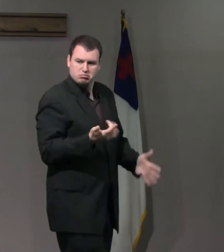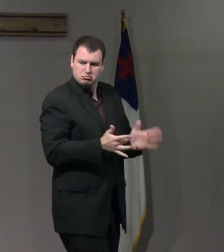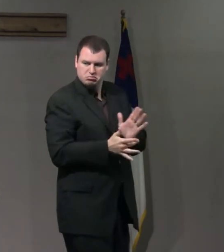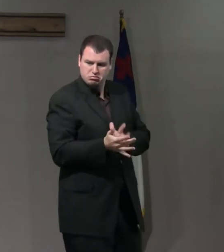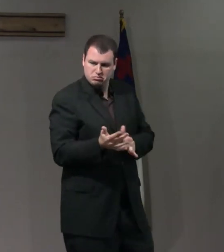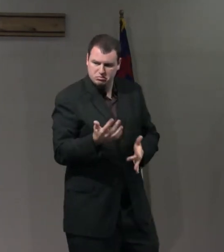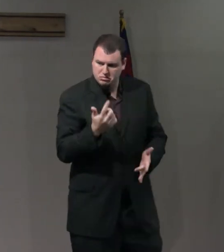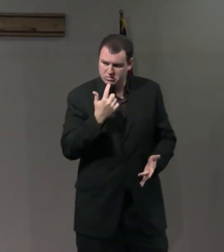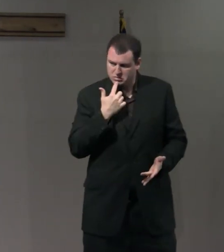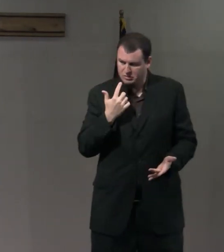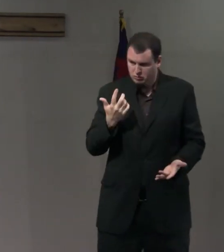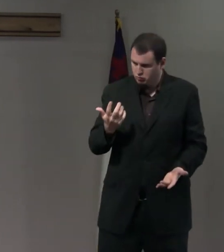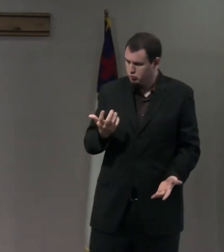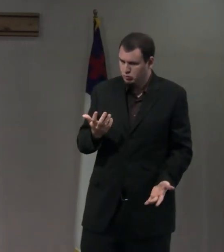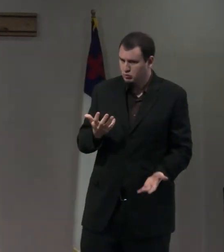please give us something. And Jesus said,